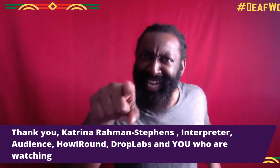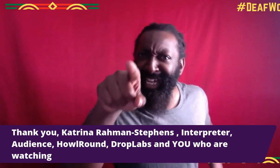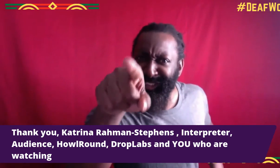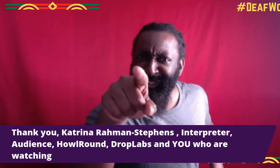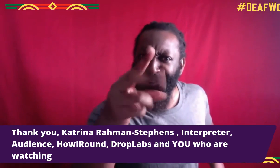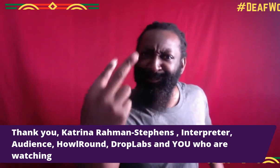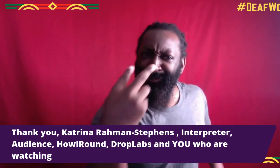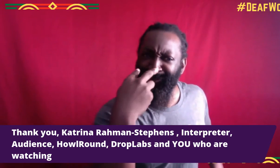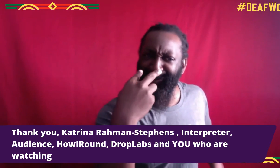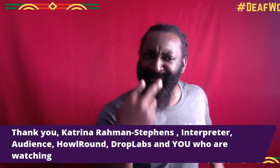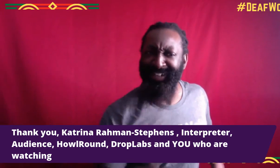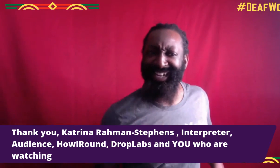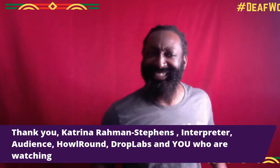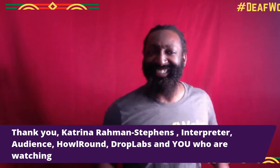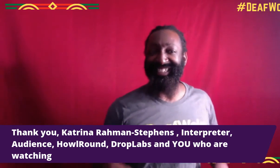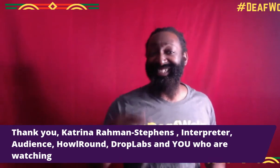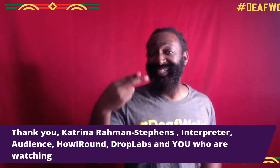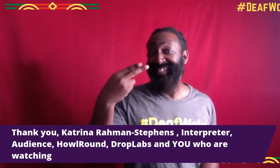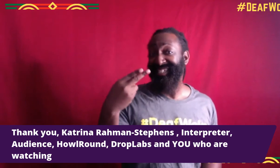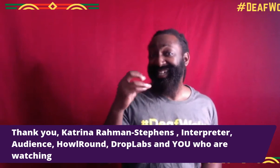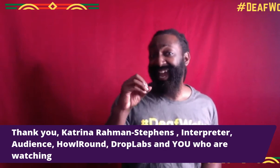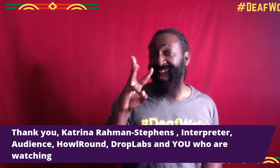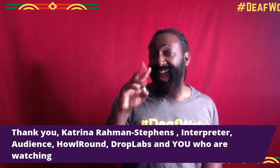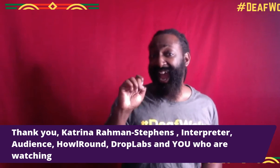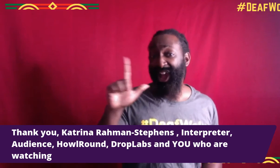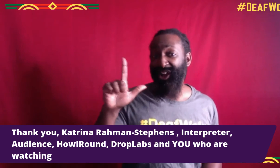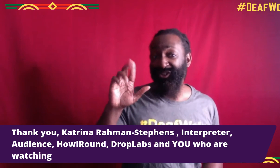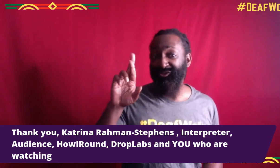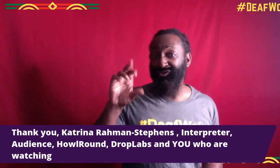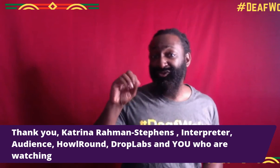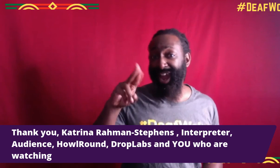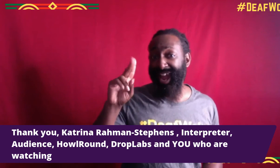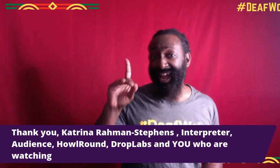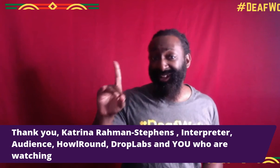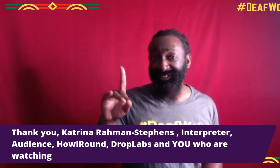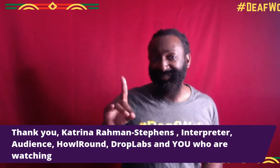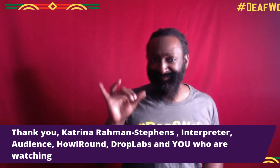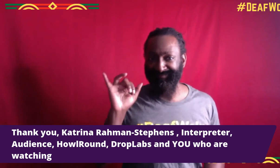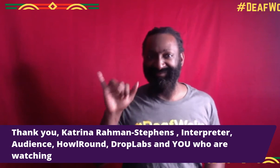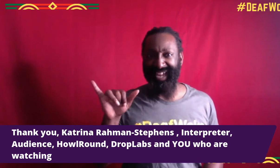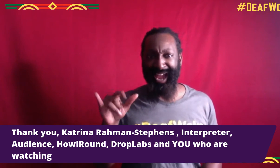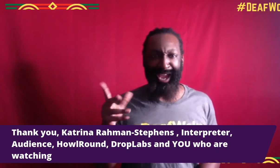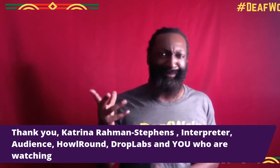interpreters, audience. Yes, you watching. HowlRound.